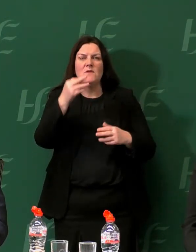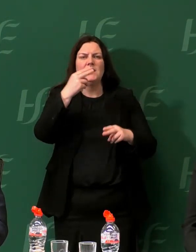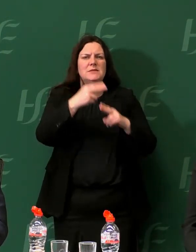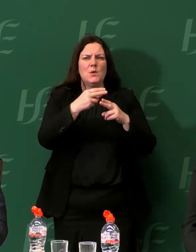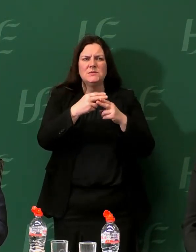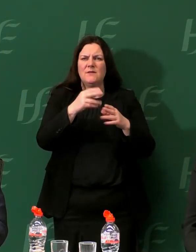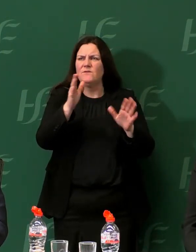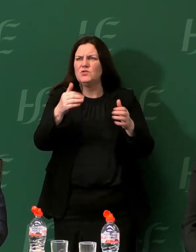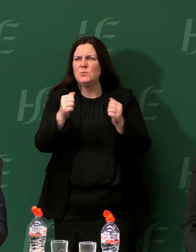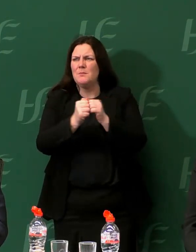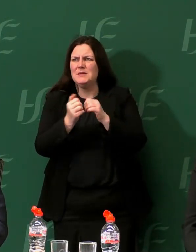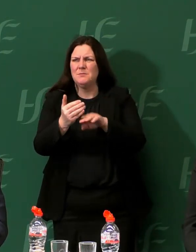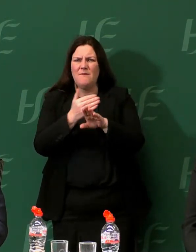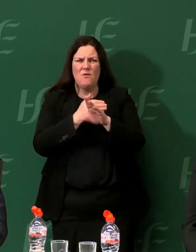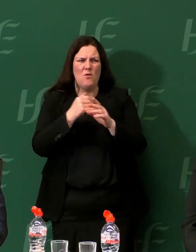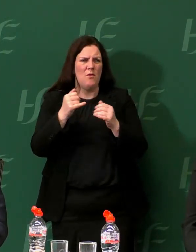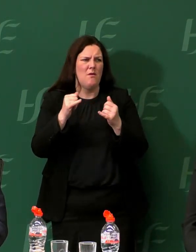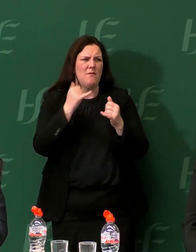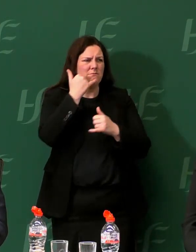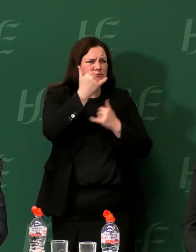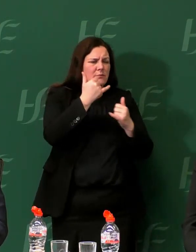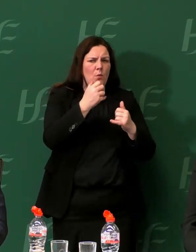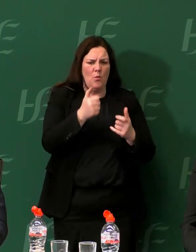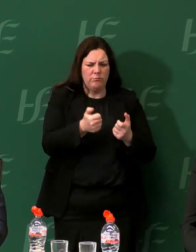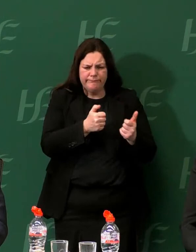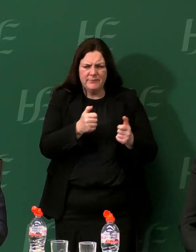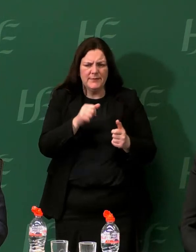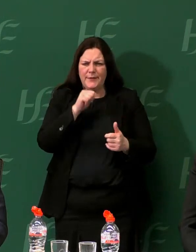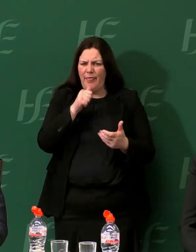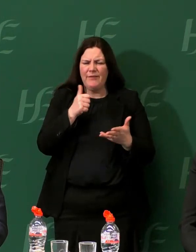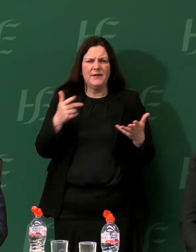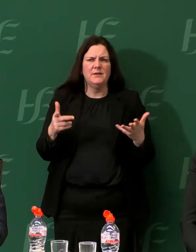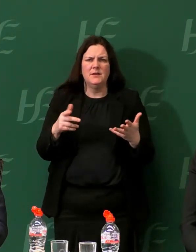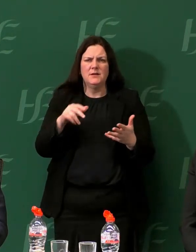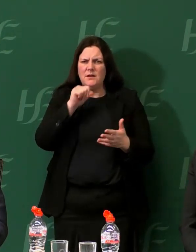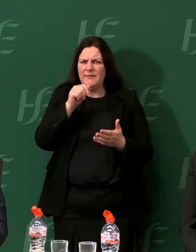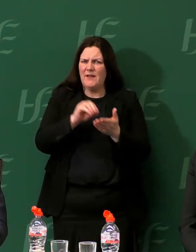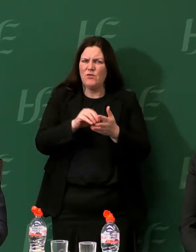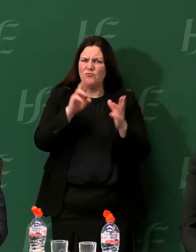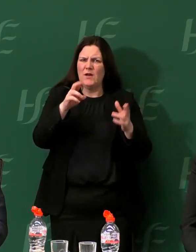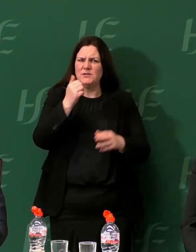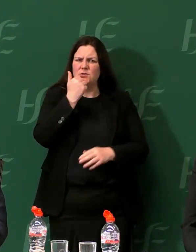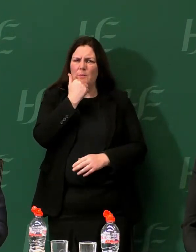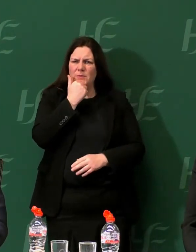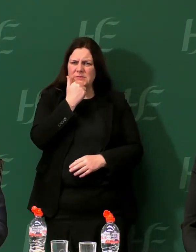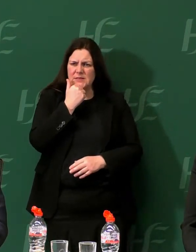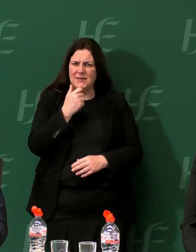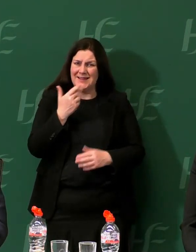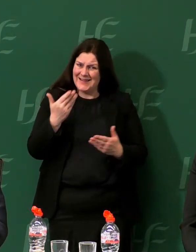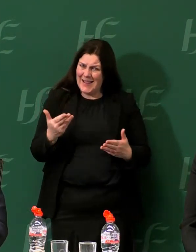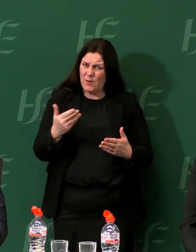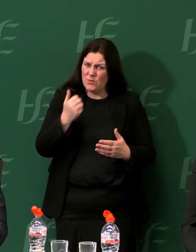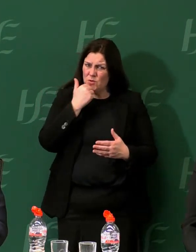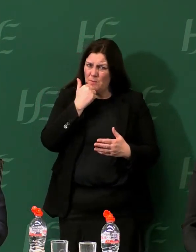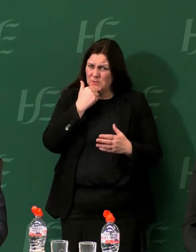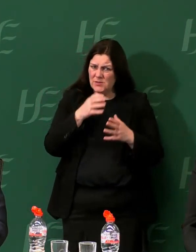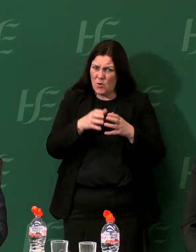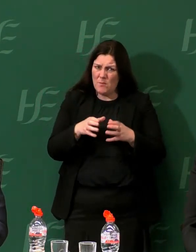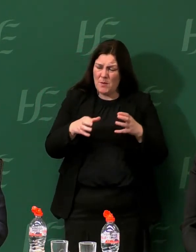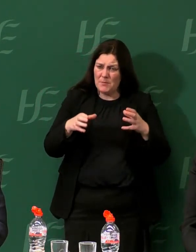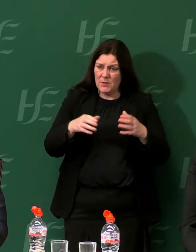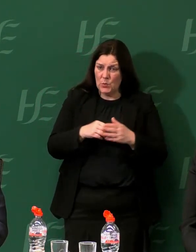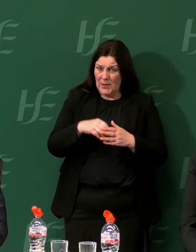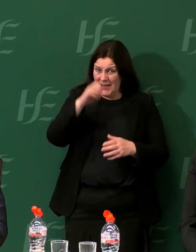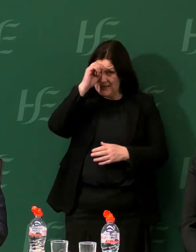by some people as very, very messy. They couldn't get their verification codes. You are scaling up. Can you take us through the numbers of when you expect to reach